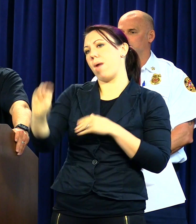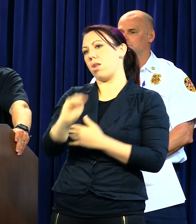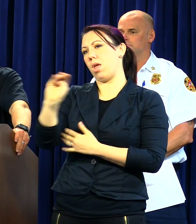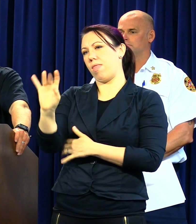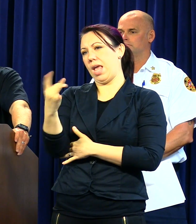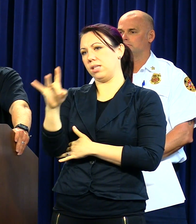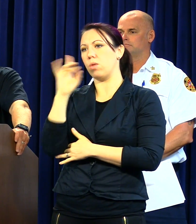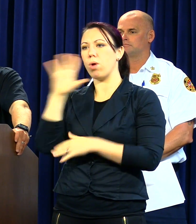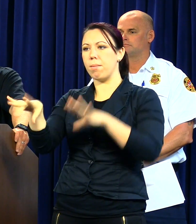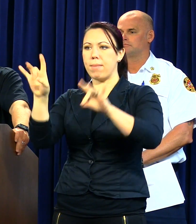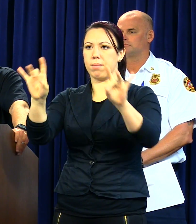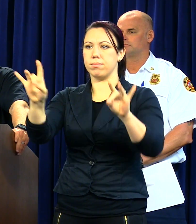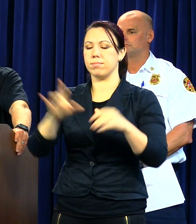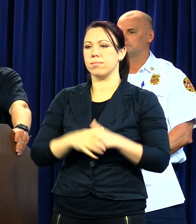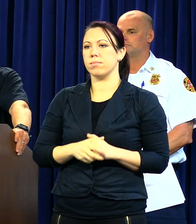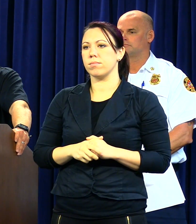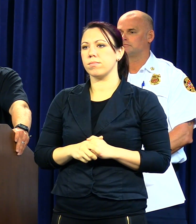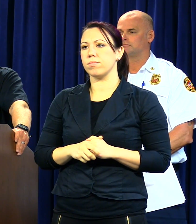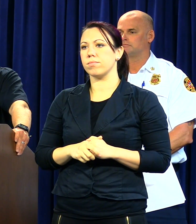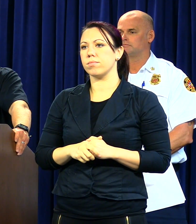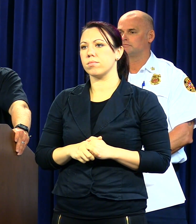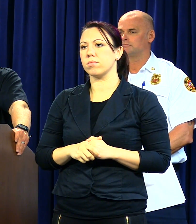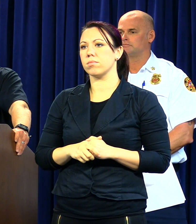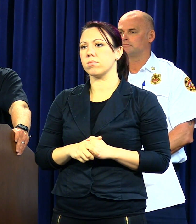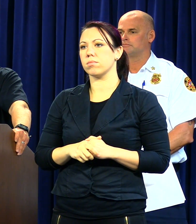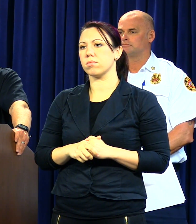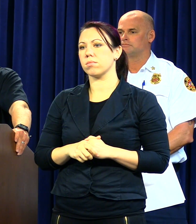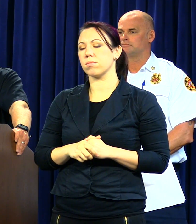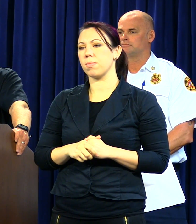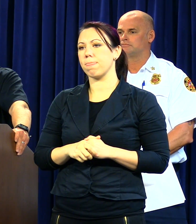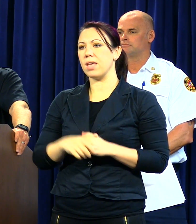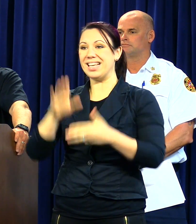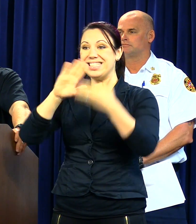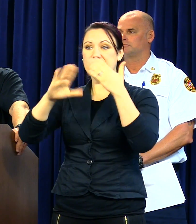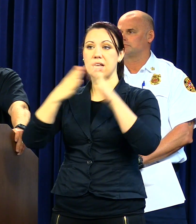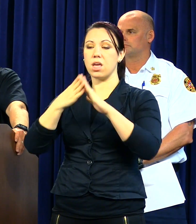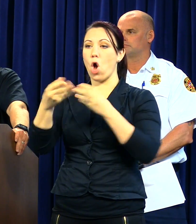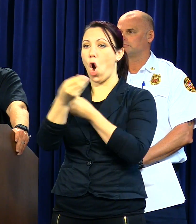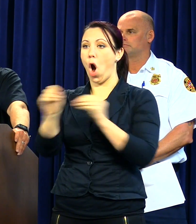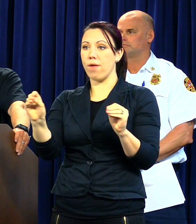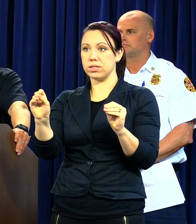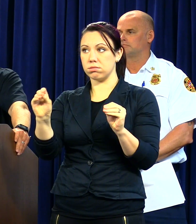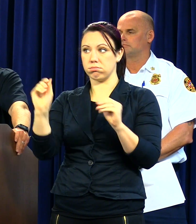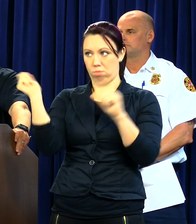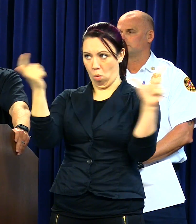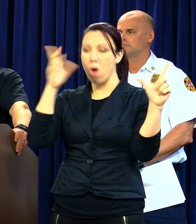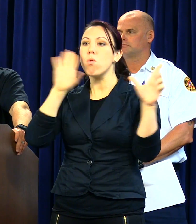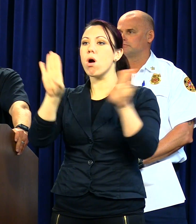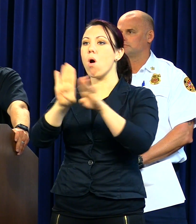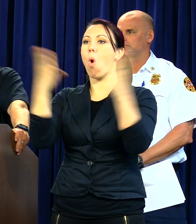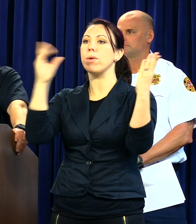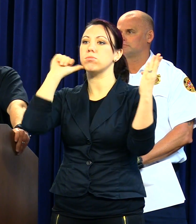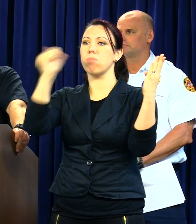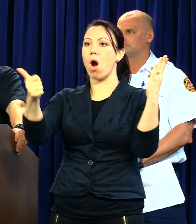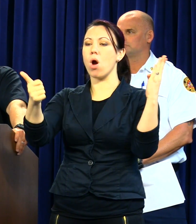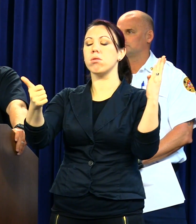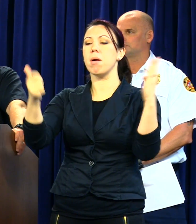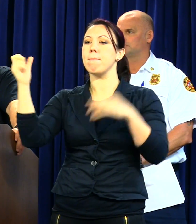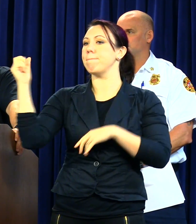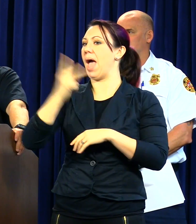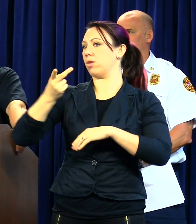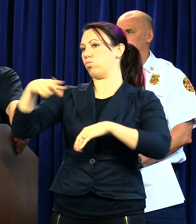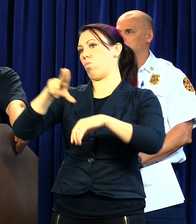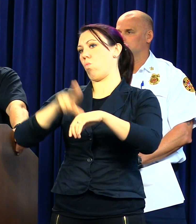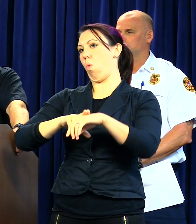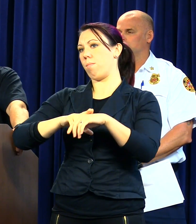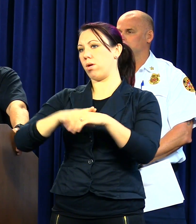18th. The city offices will reopen tomorrow. We will be back in business doing everything